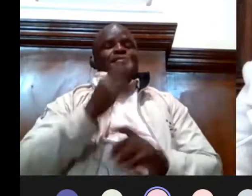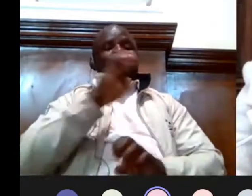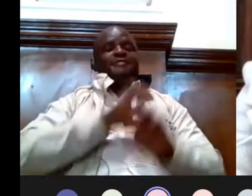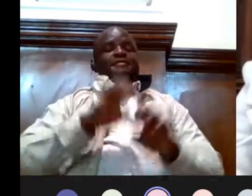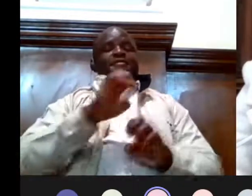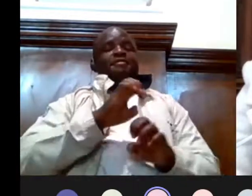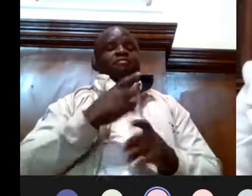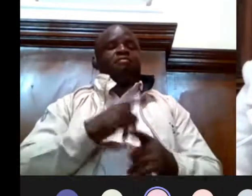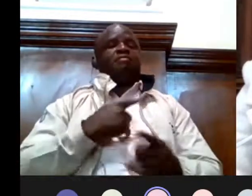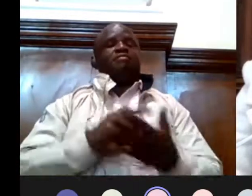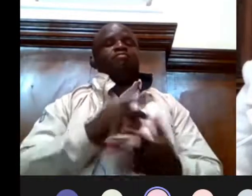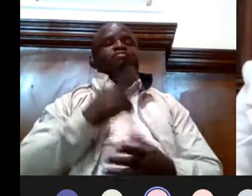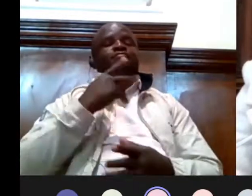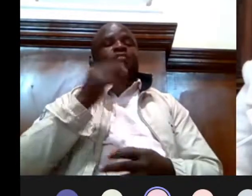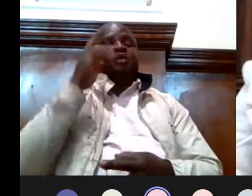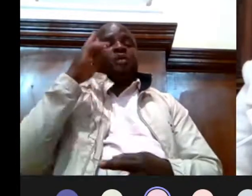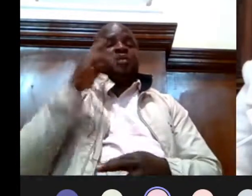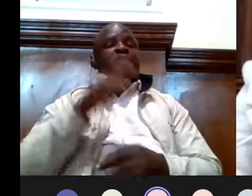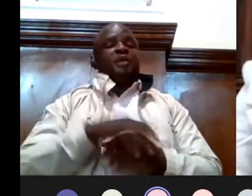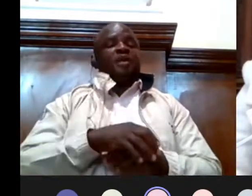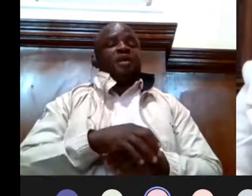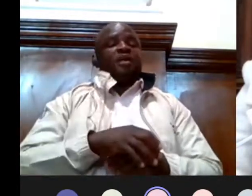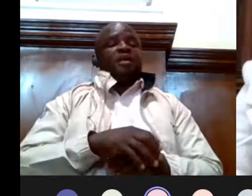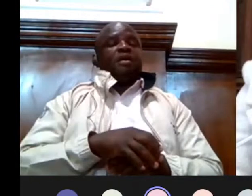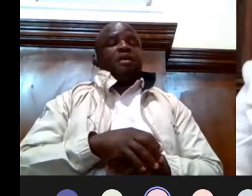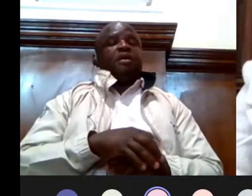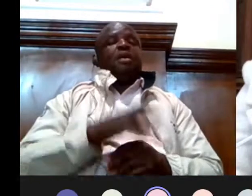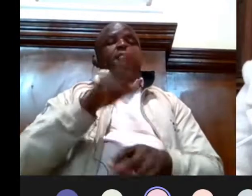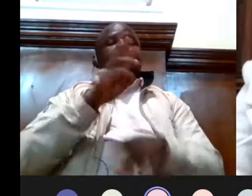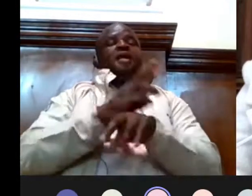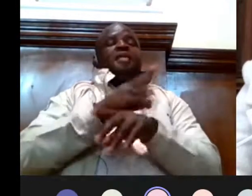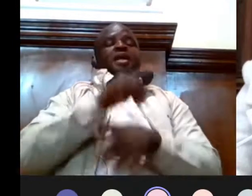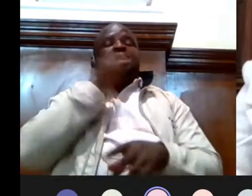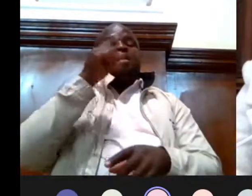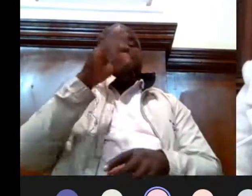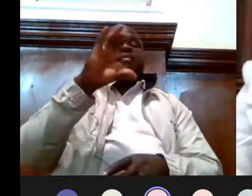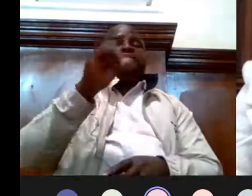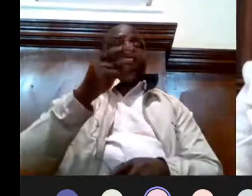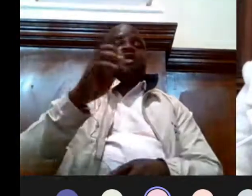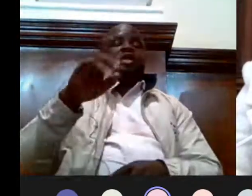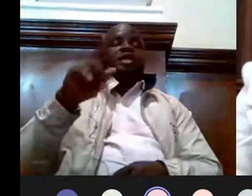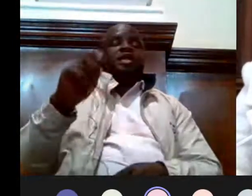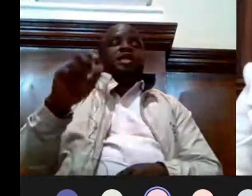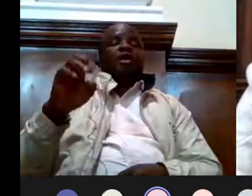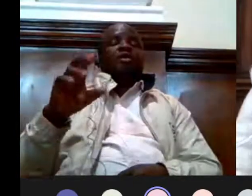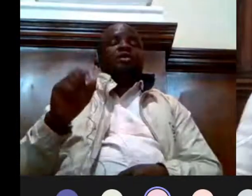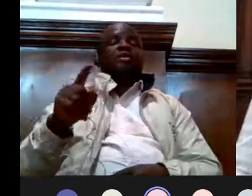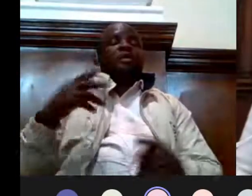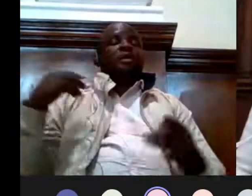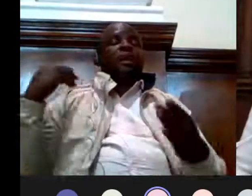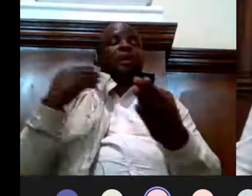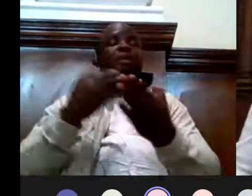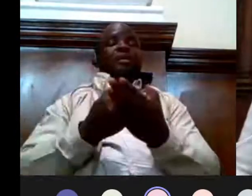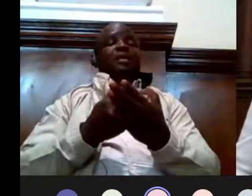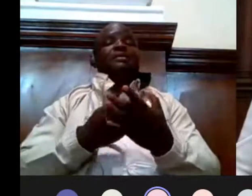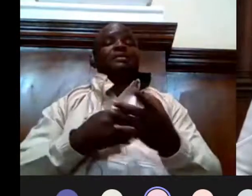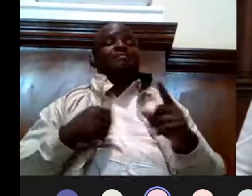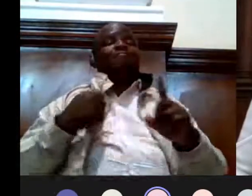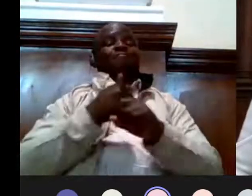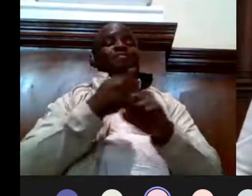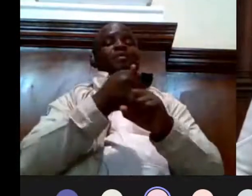stock. Honorable Speaker, Mama Shelt Matlaike broke many glass ceilings and became a woman of